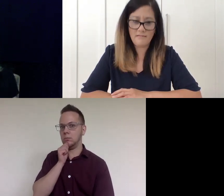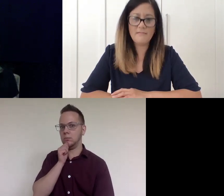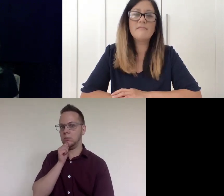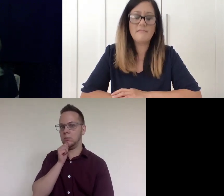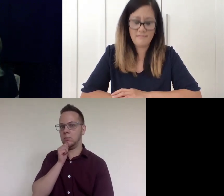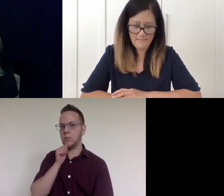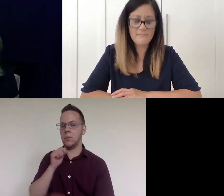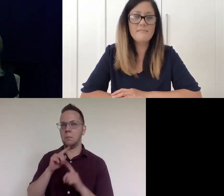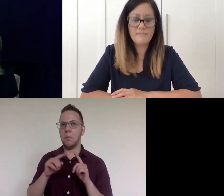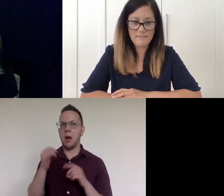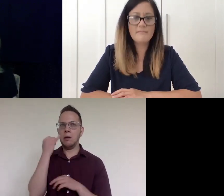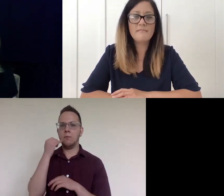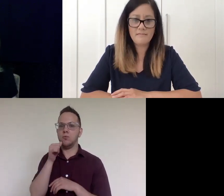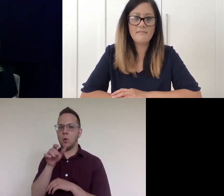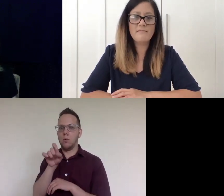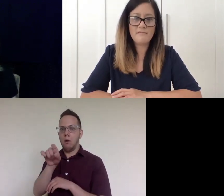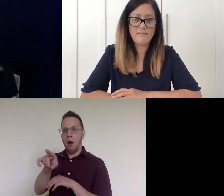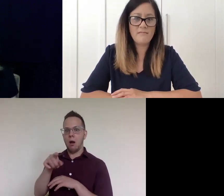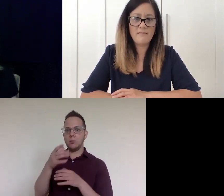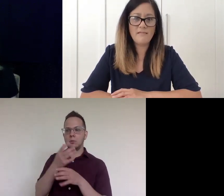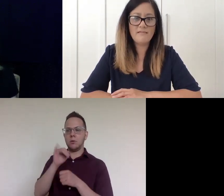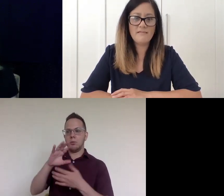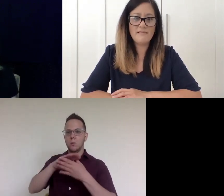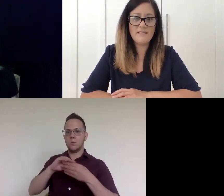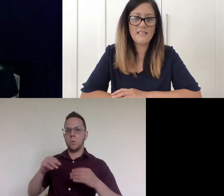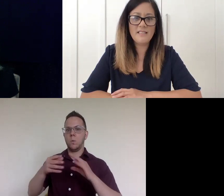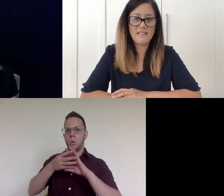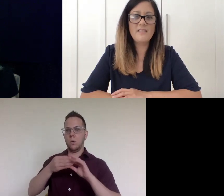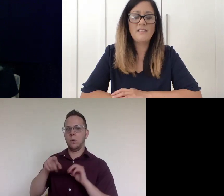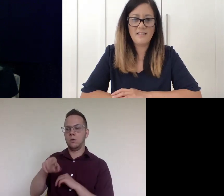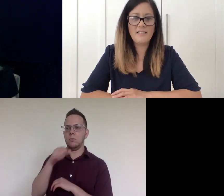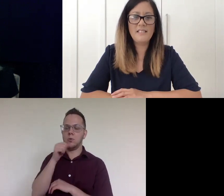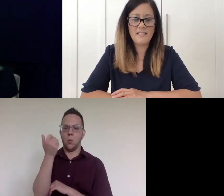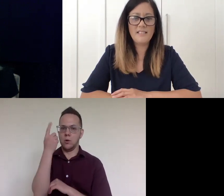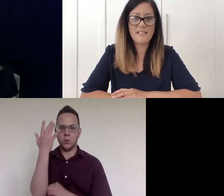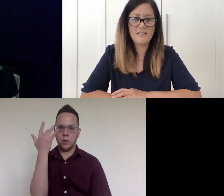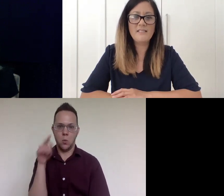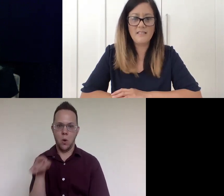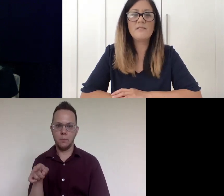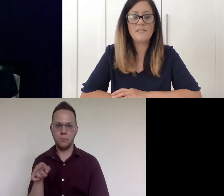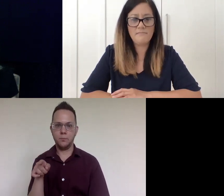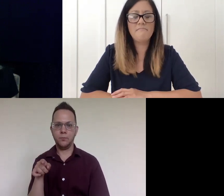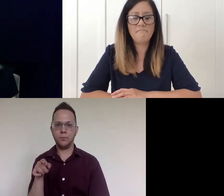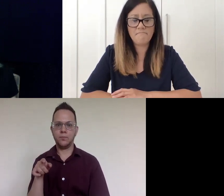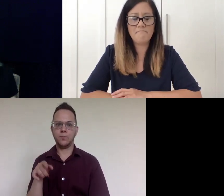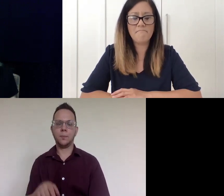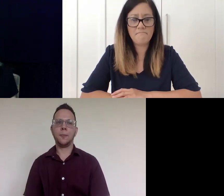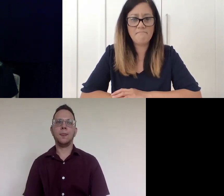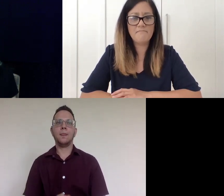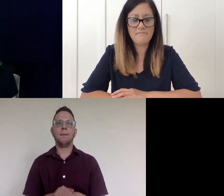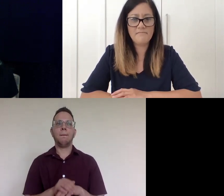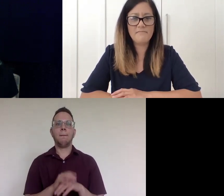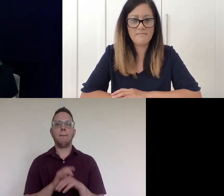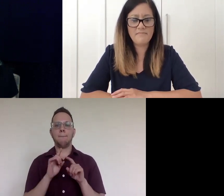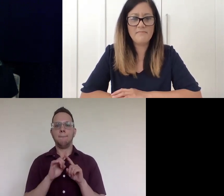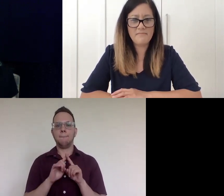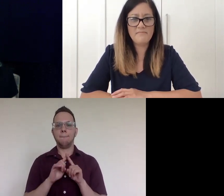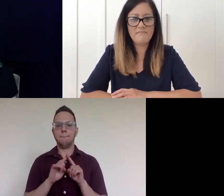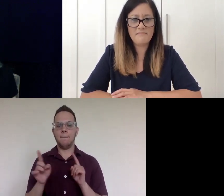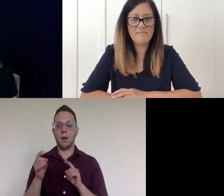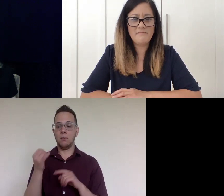have things more private. But if you don't ask or get the story, then you don't understand why they want